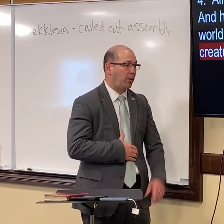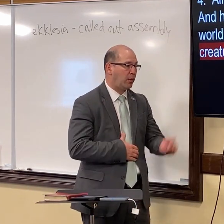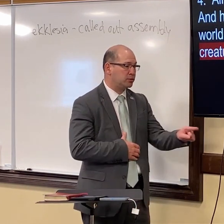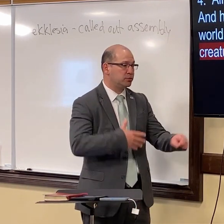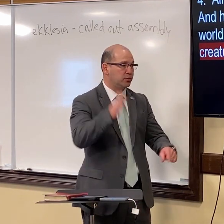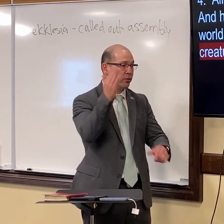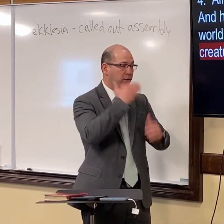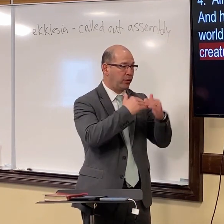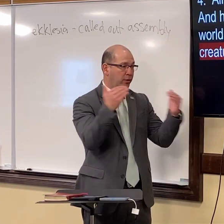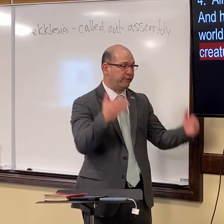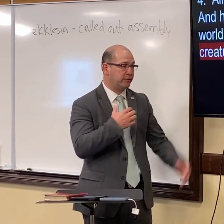someone else?